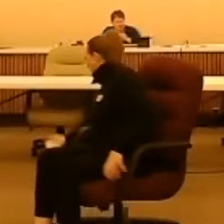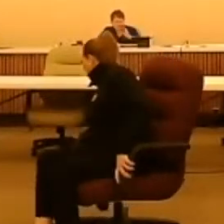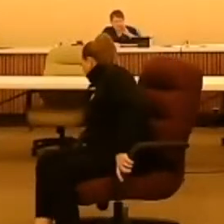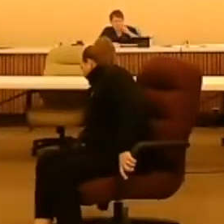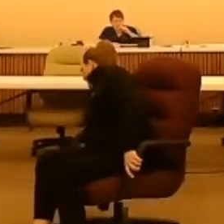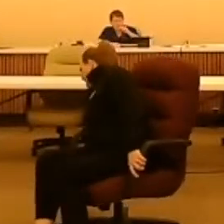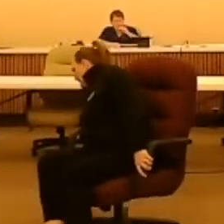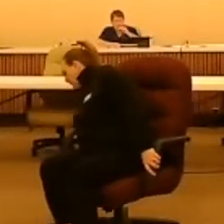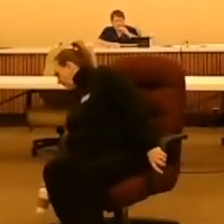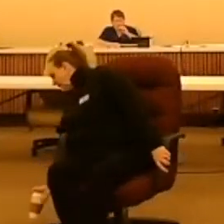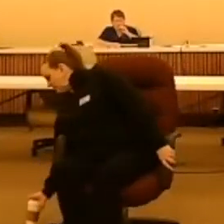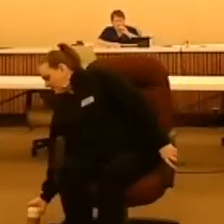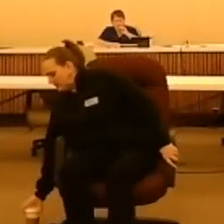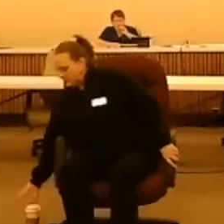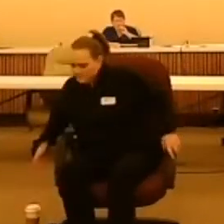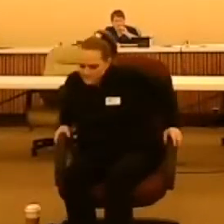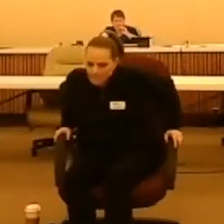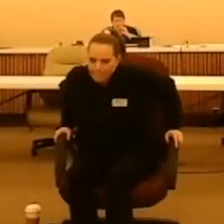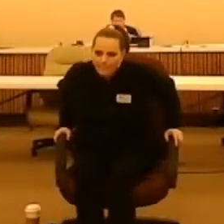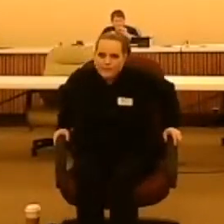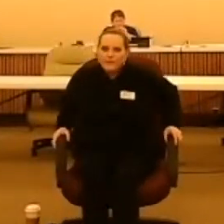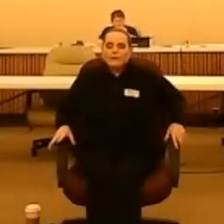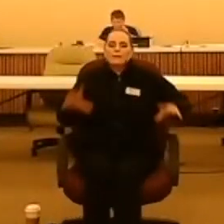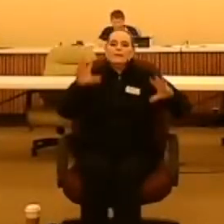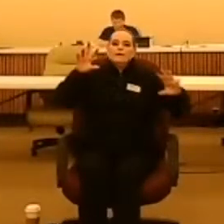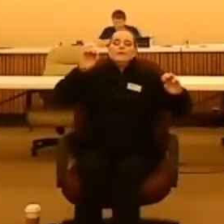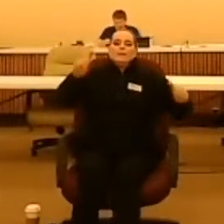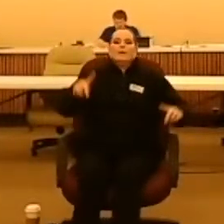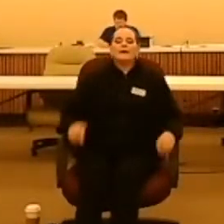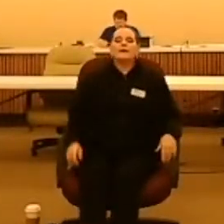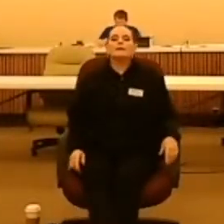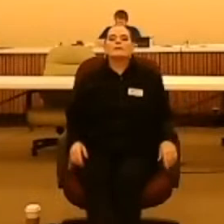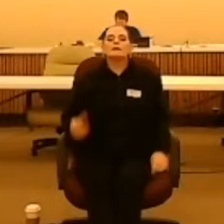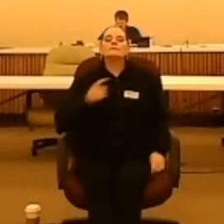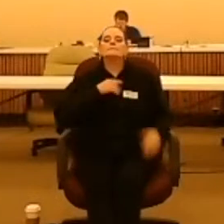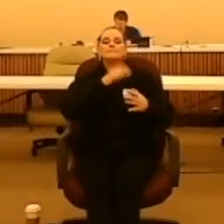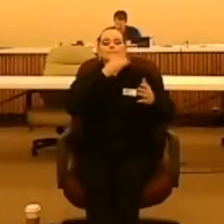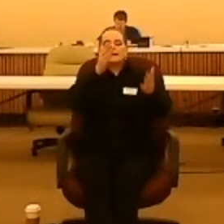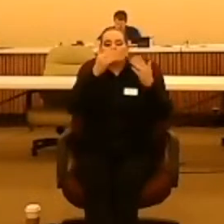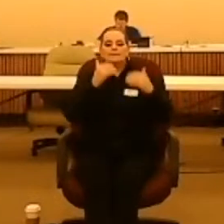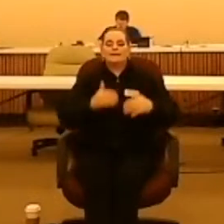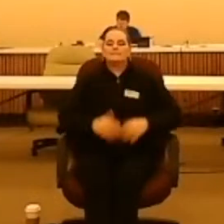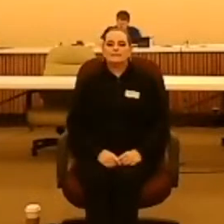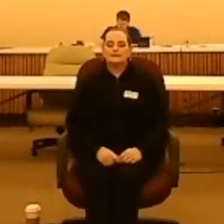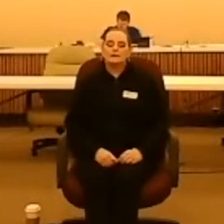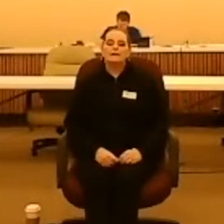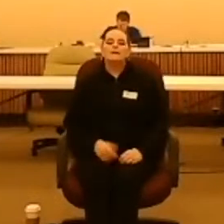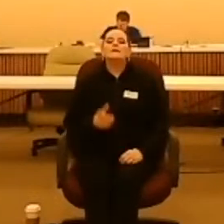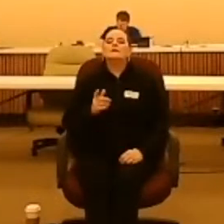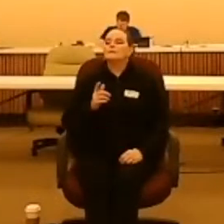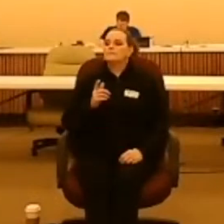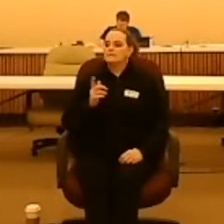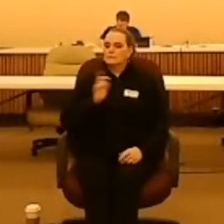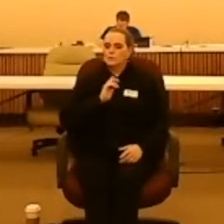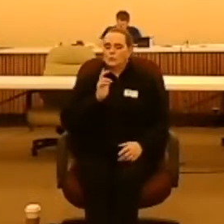Okay. Ready to resume. Okay, next up, we